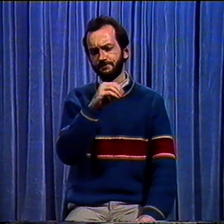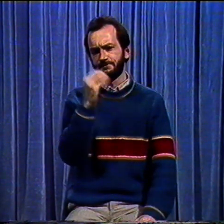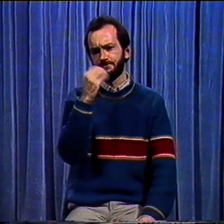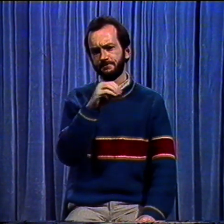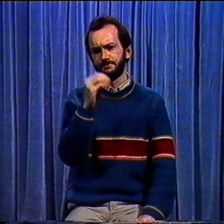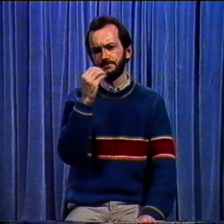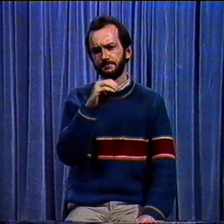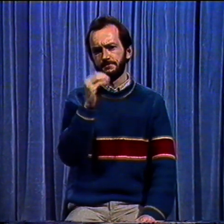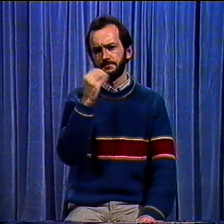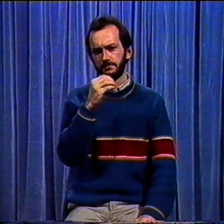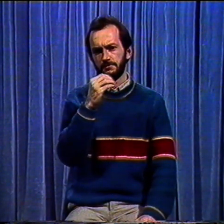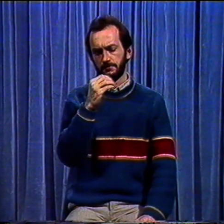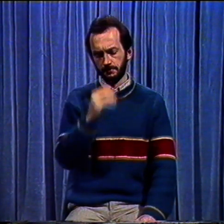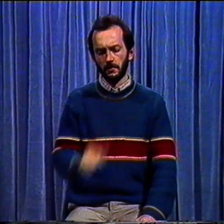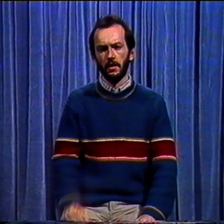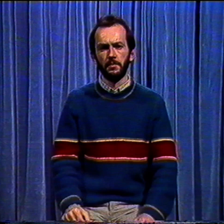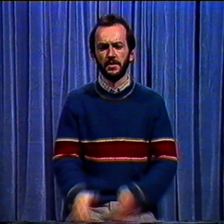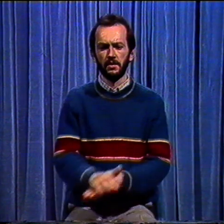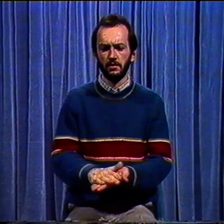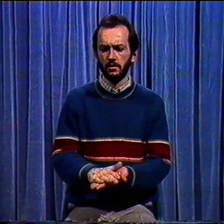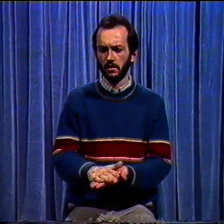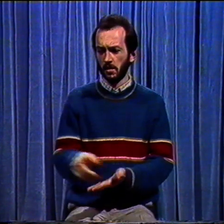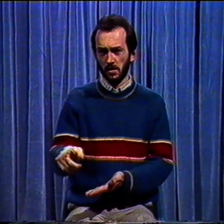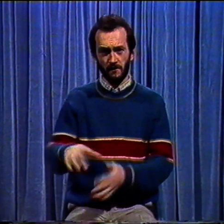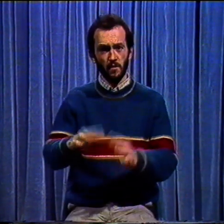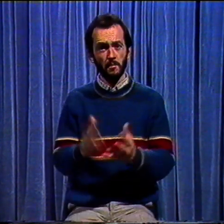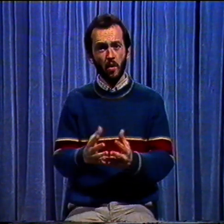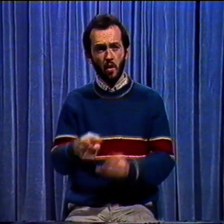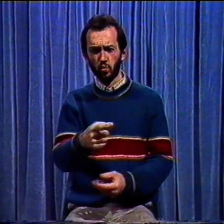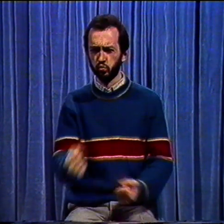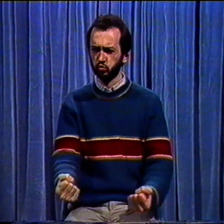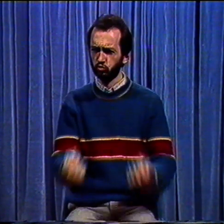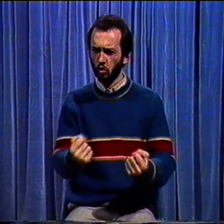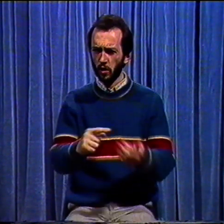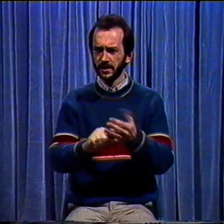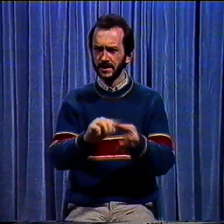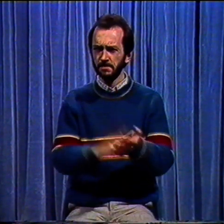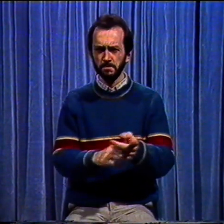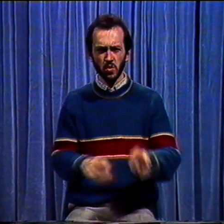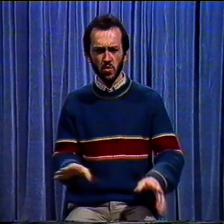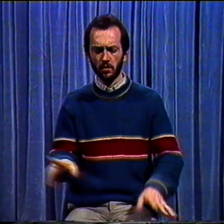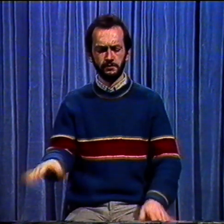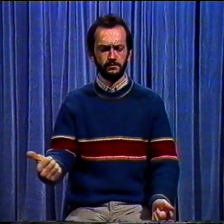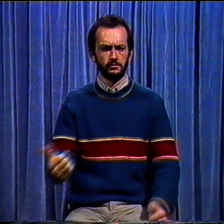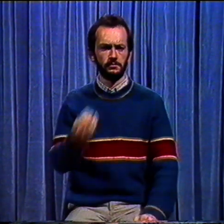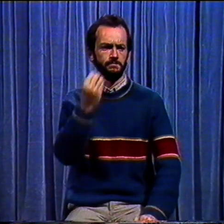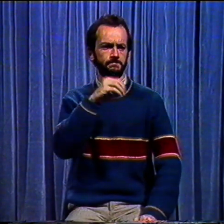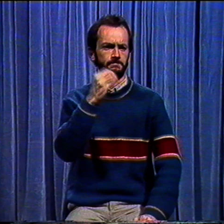another example with this facial expression. It means they're going to play football against a very strong